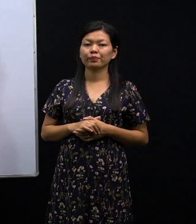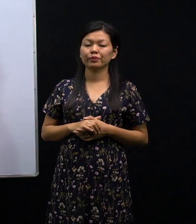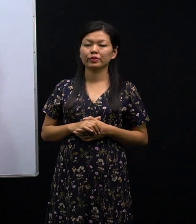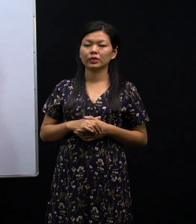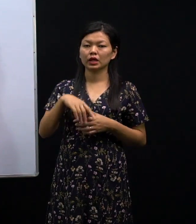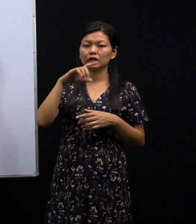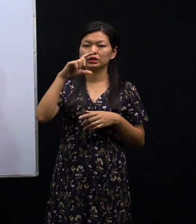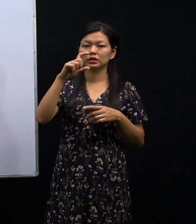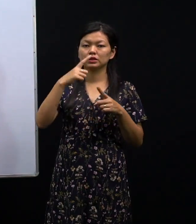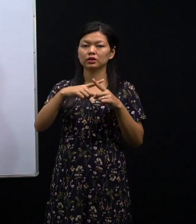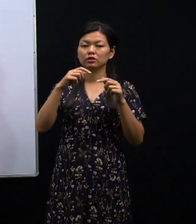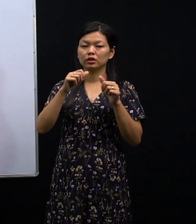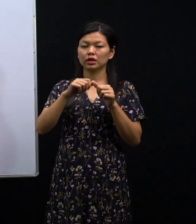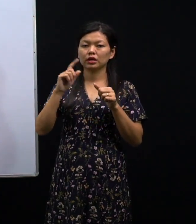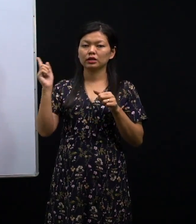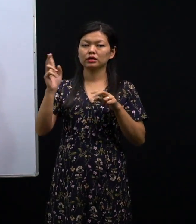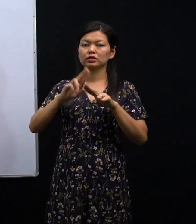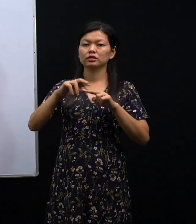C into A. This is the formula.